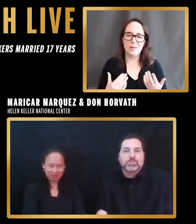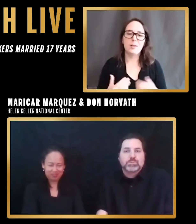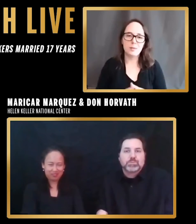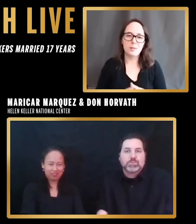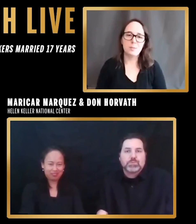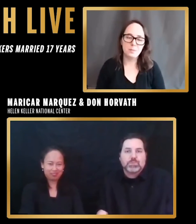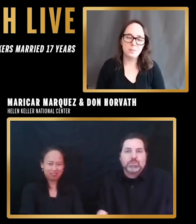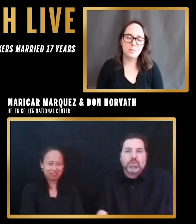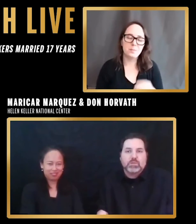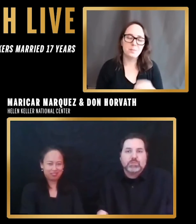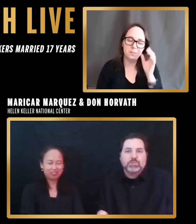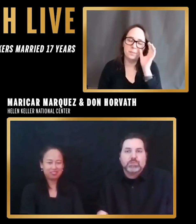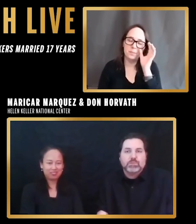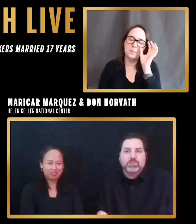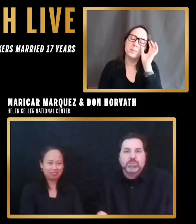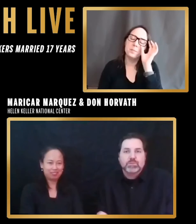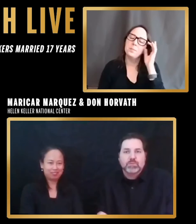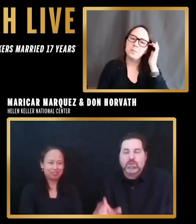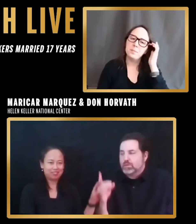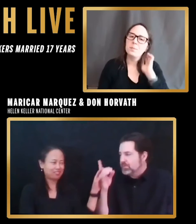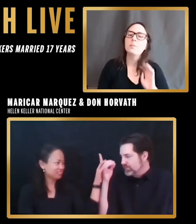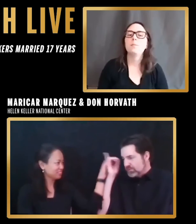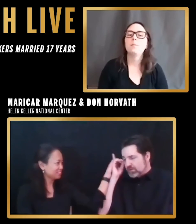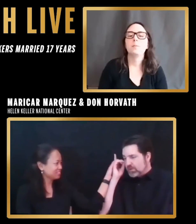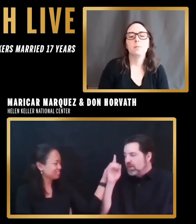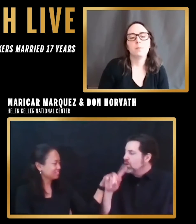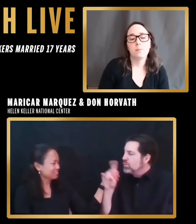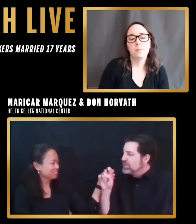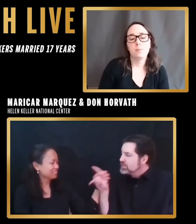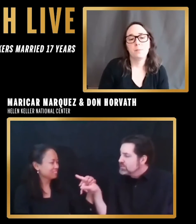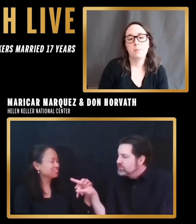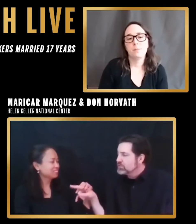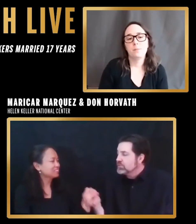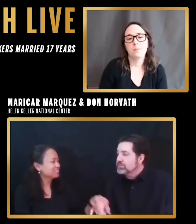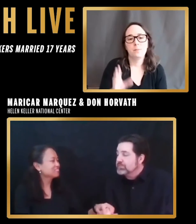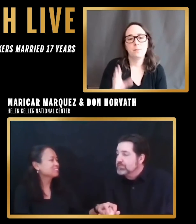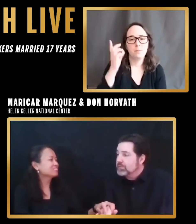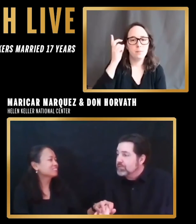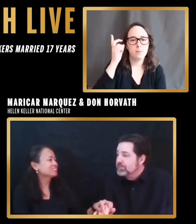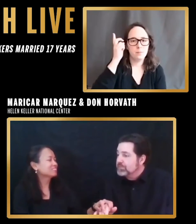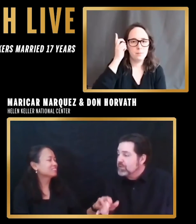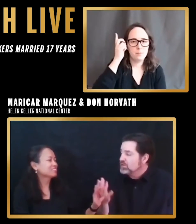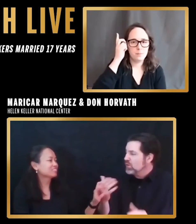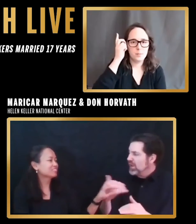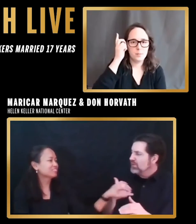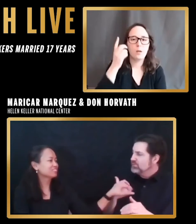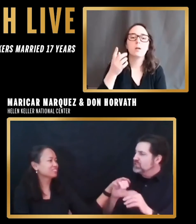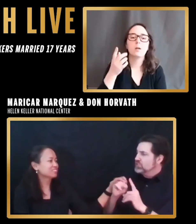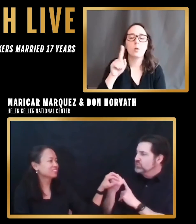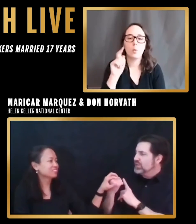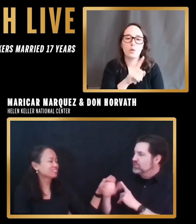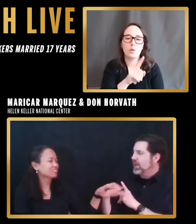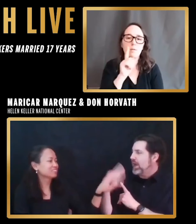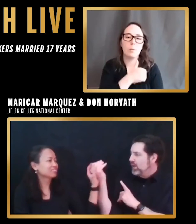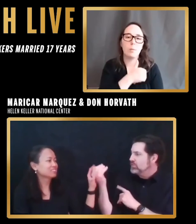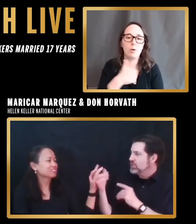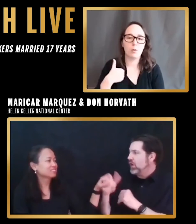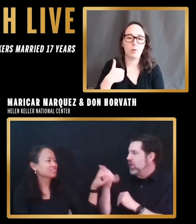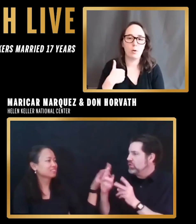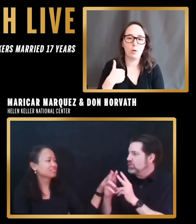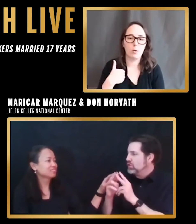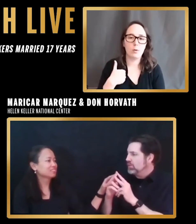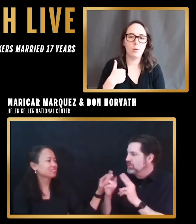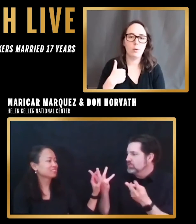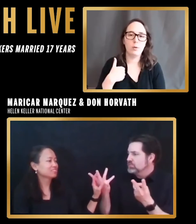And just like on a question for Maricar, are there ever situations where you're out with, say, another couple or other